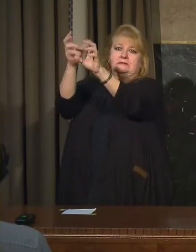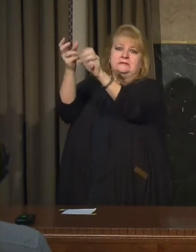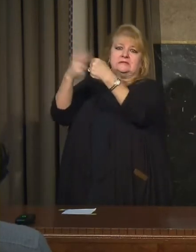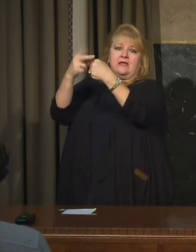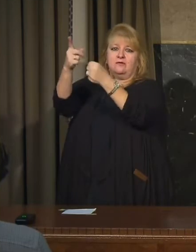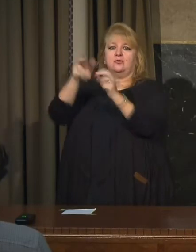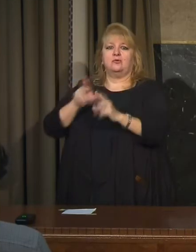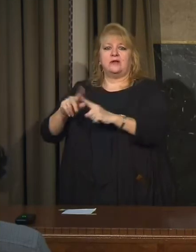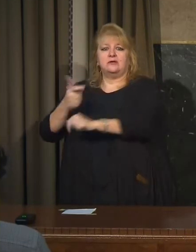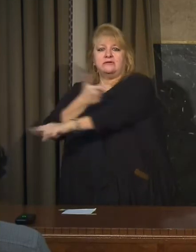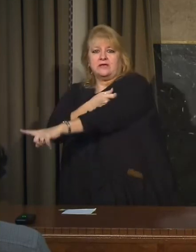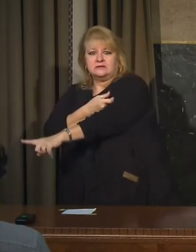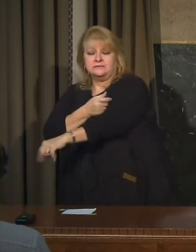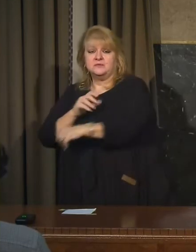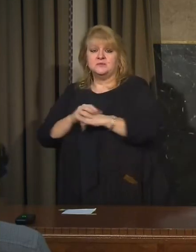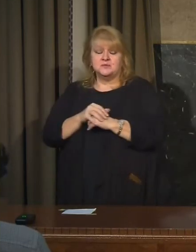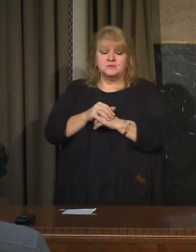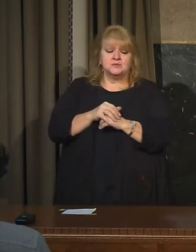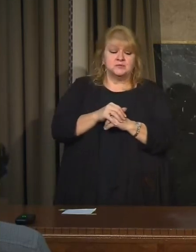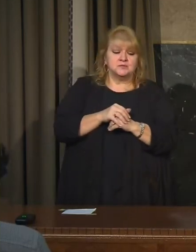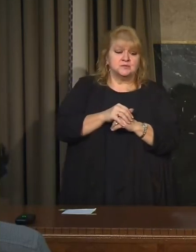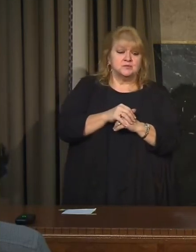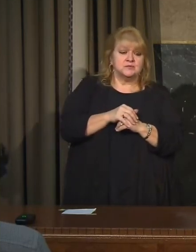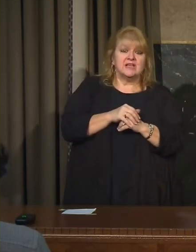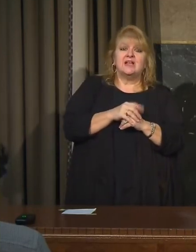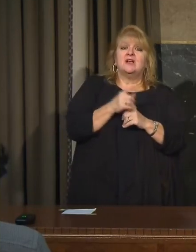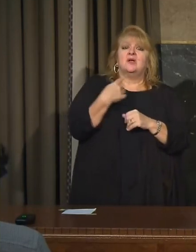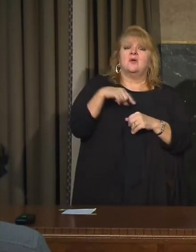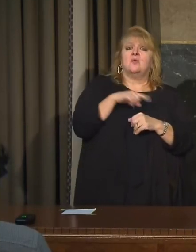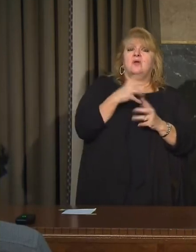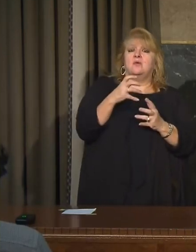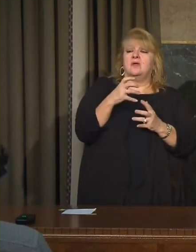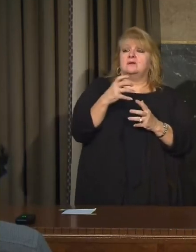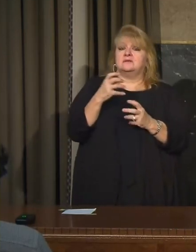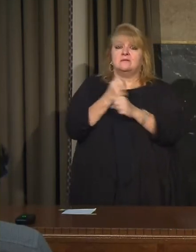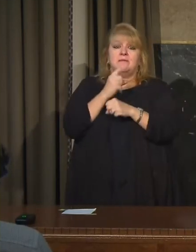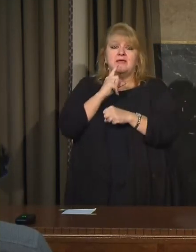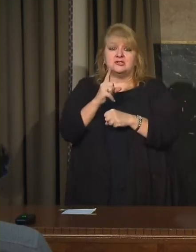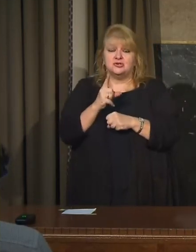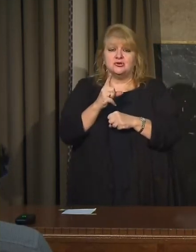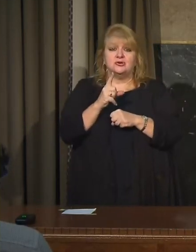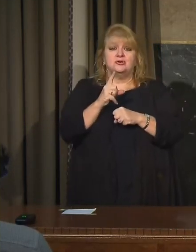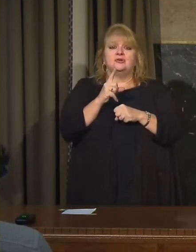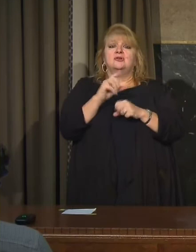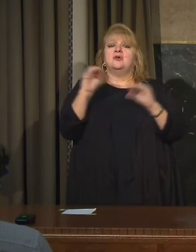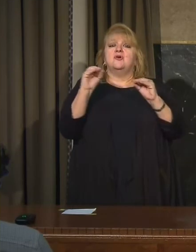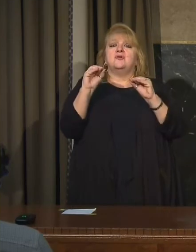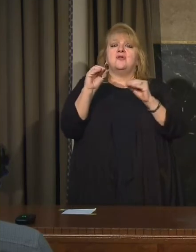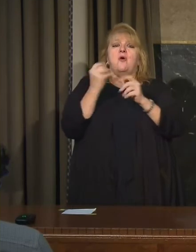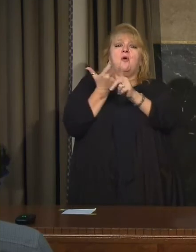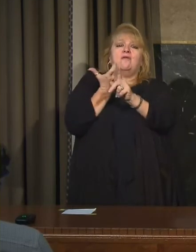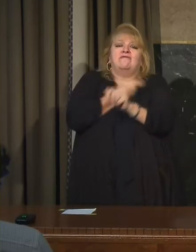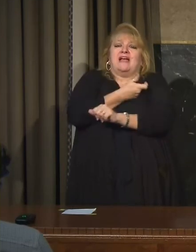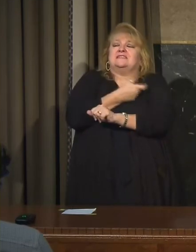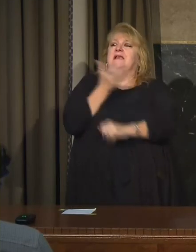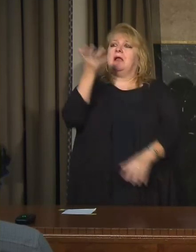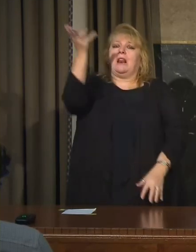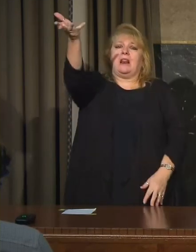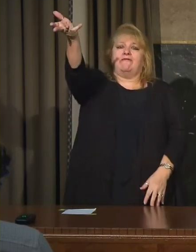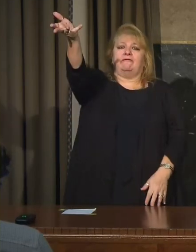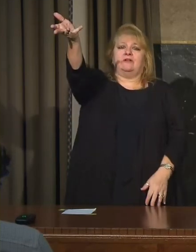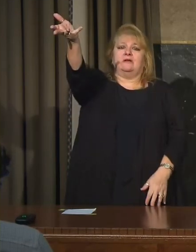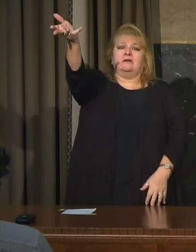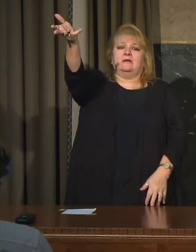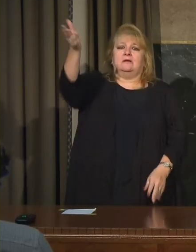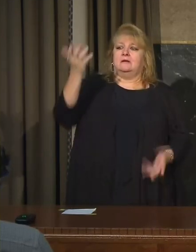the Department of Health is every effort made to make sure that there's no vaccine on the shelf and that it's pushed out as quickly as possible to somebody that can provide